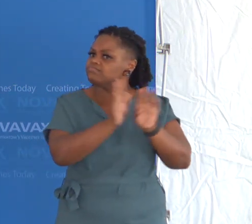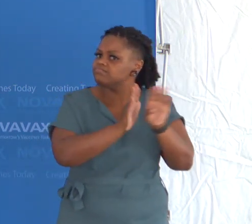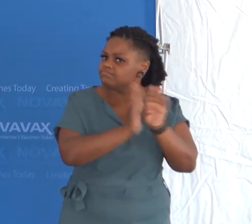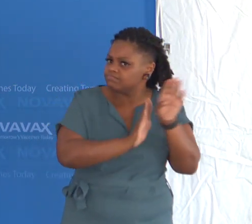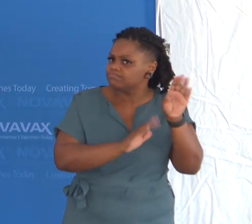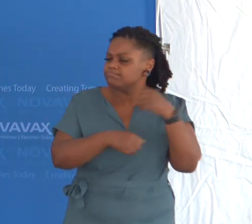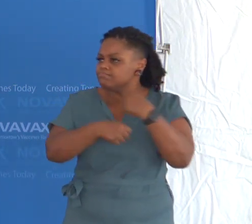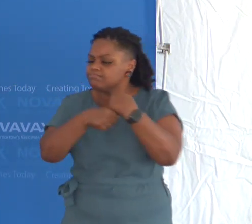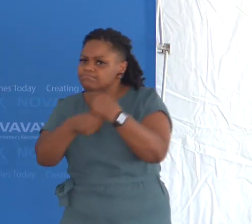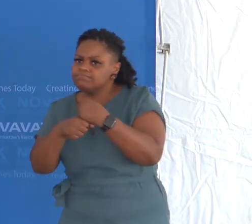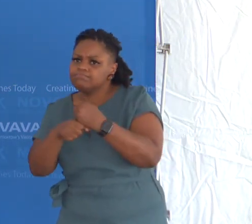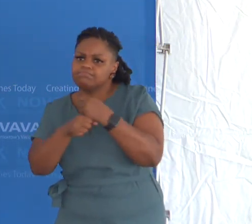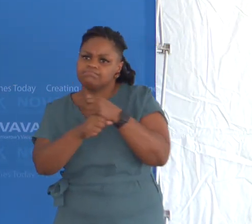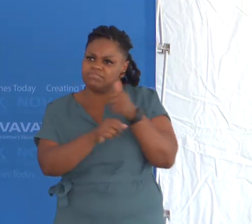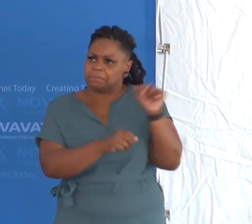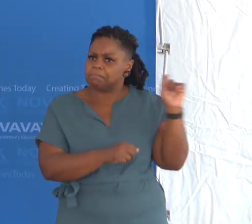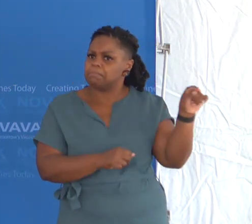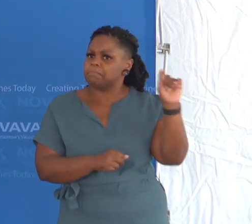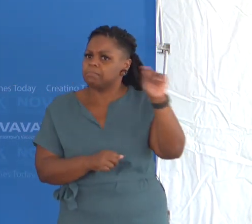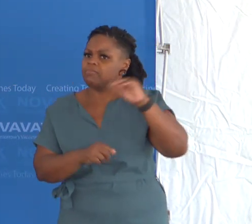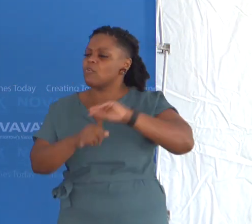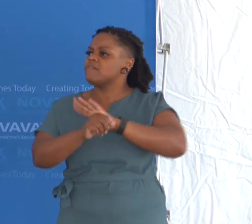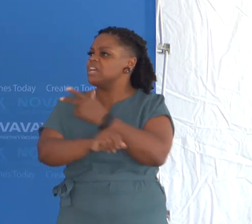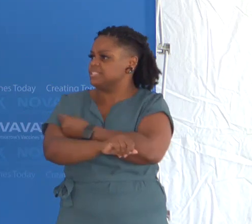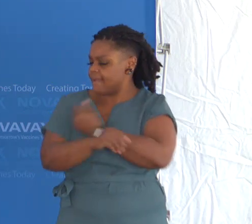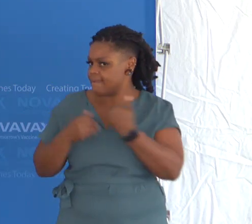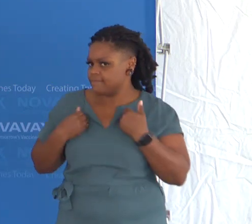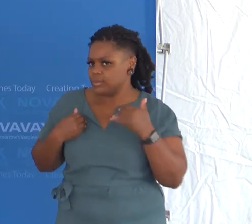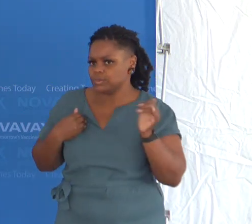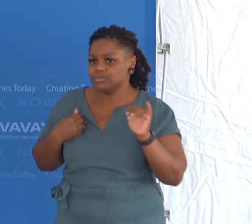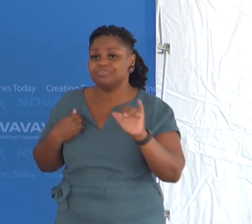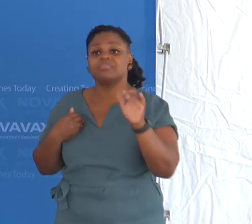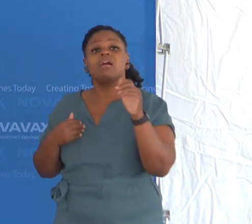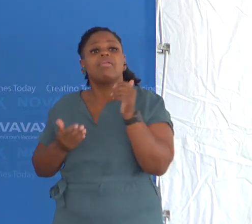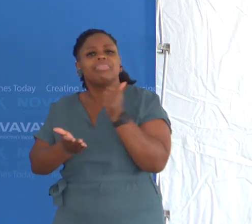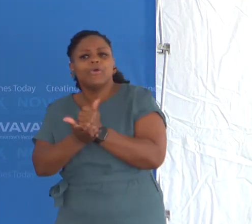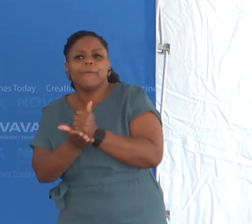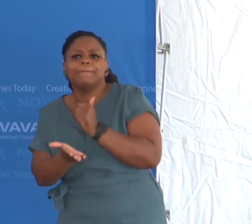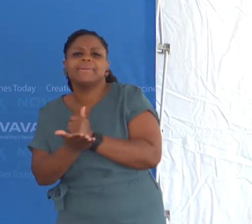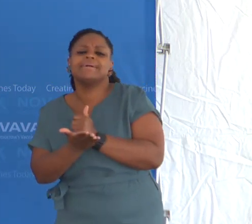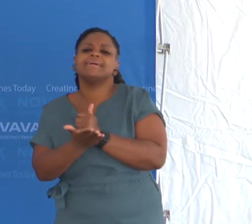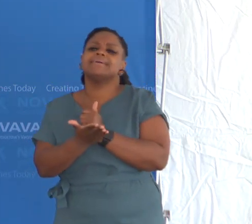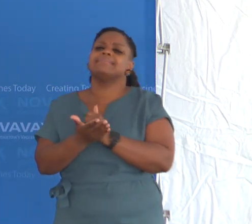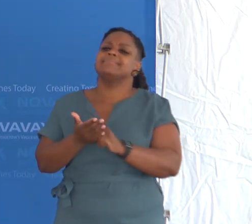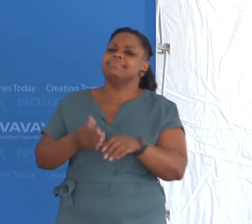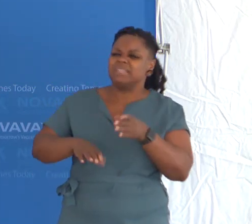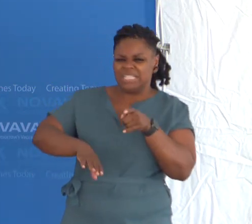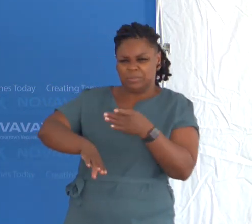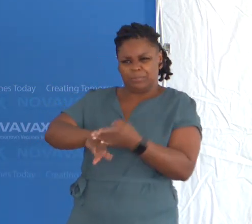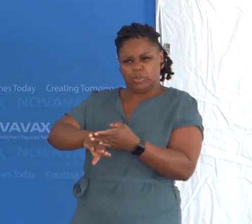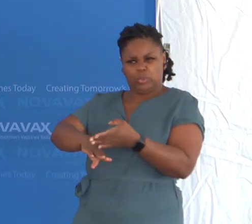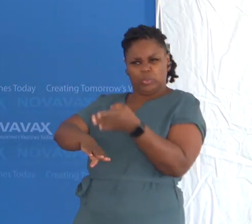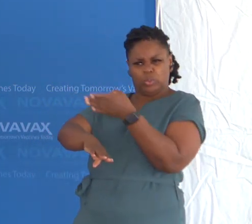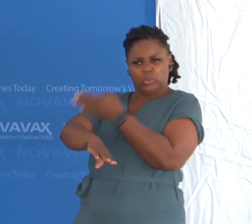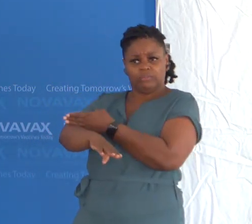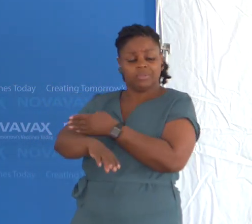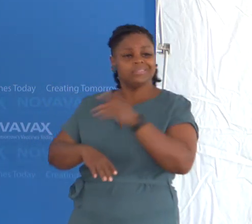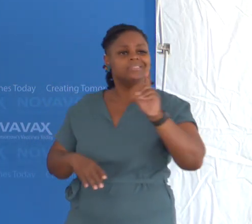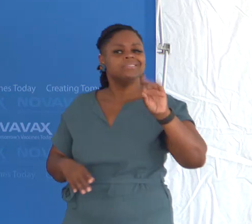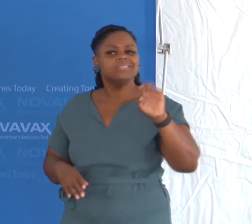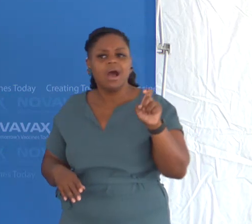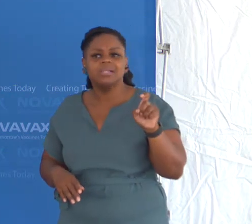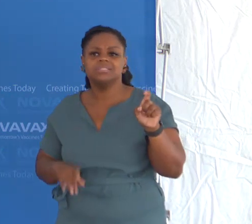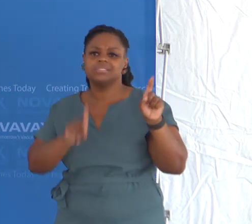manufacturing COVID vaccines and therapeutics, improving diagnostic tests,